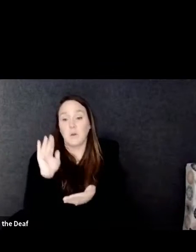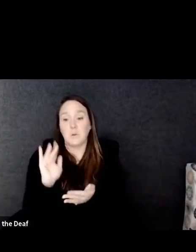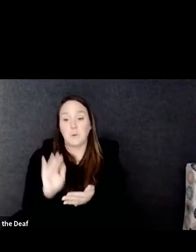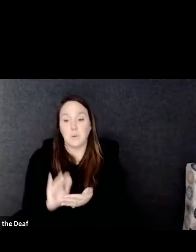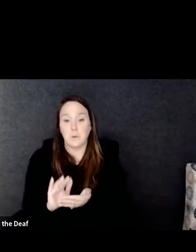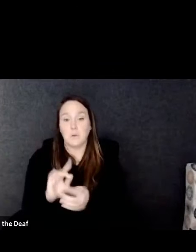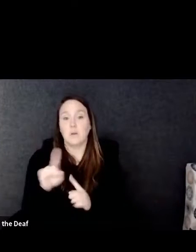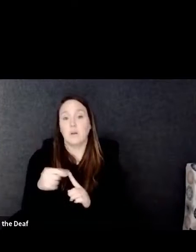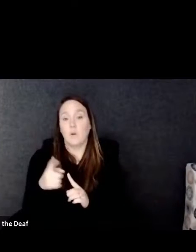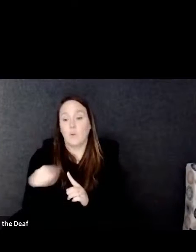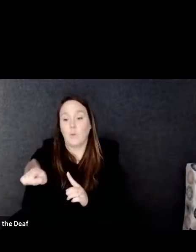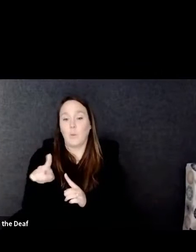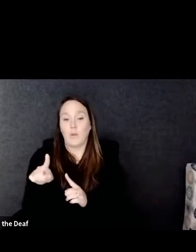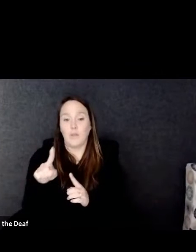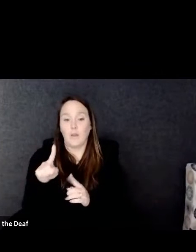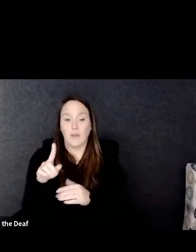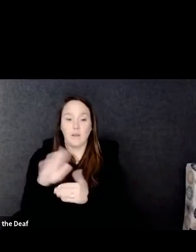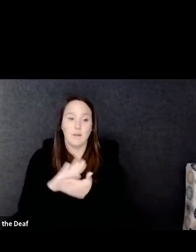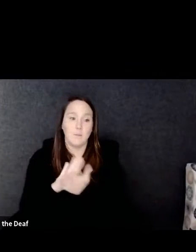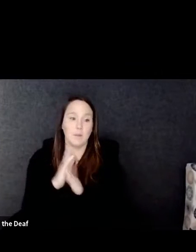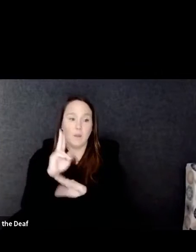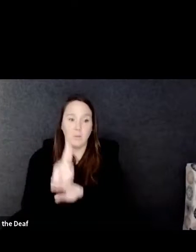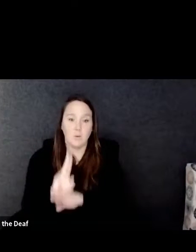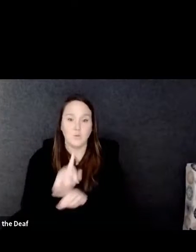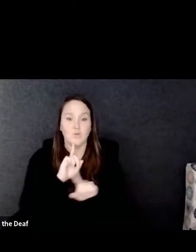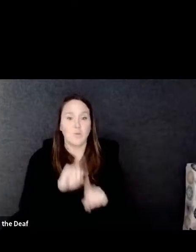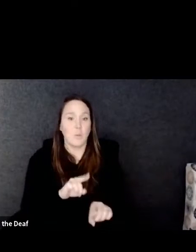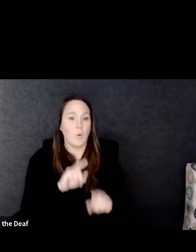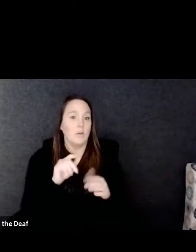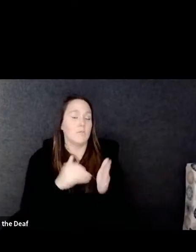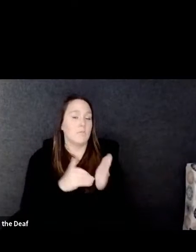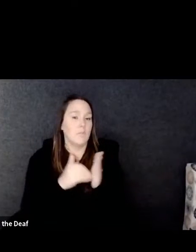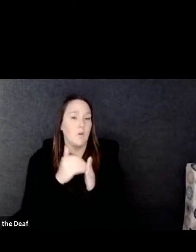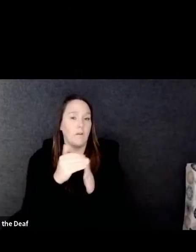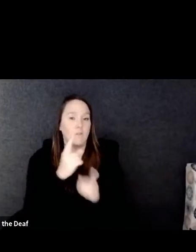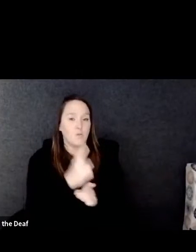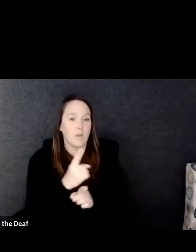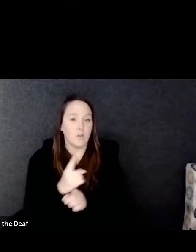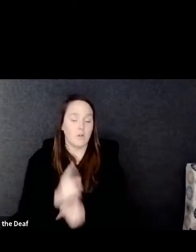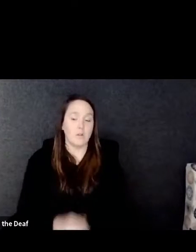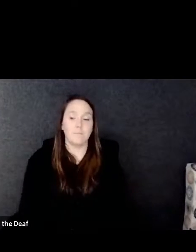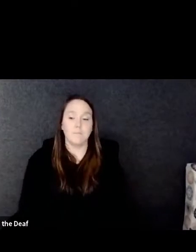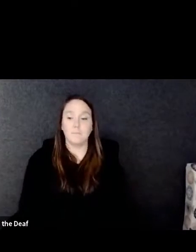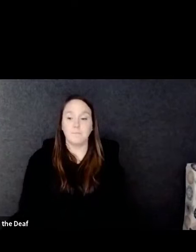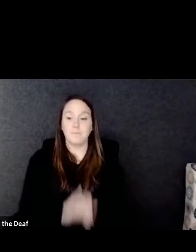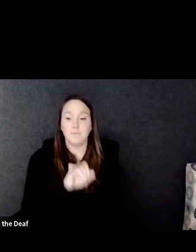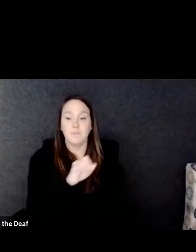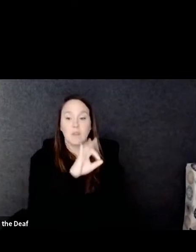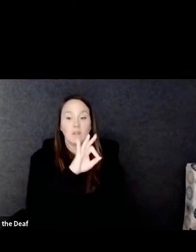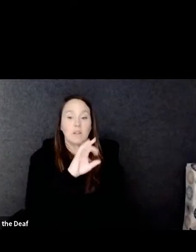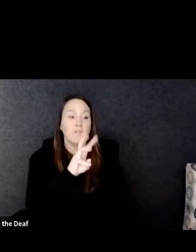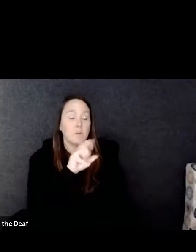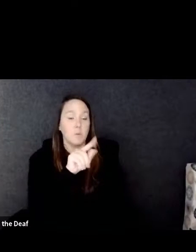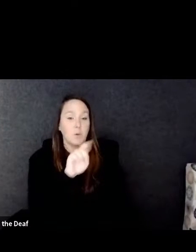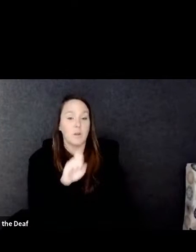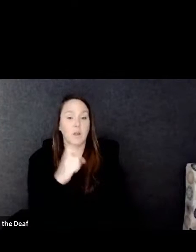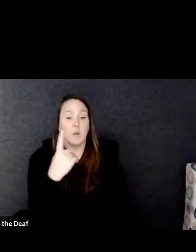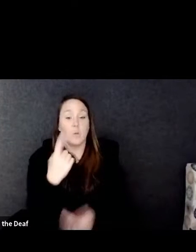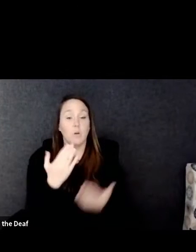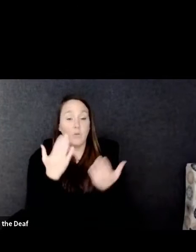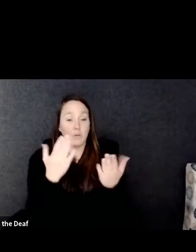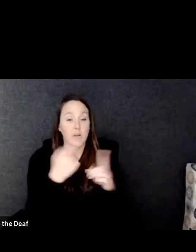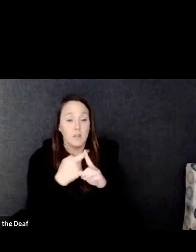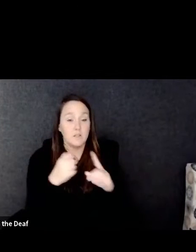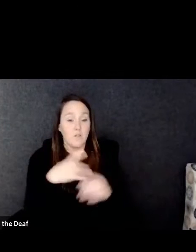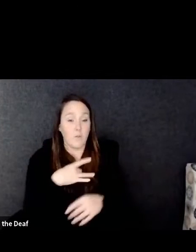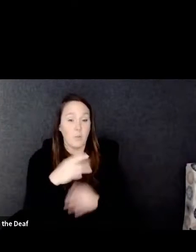get into their rhythm and are reporting to us on a regular basis. Also from Jeff with WATE, one recommendation from